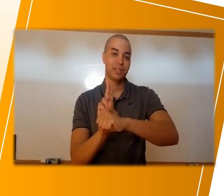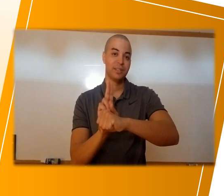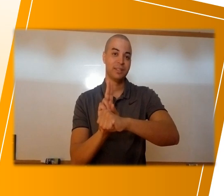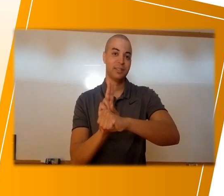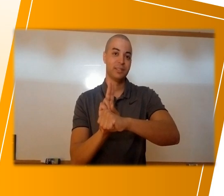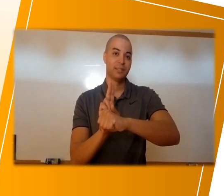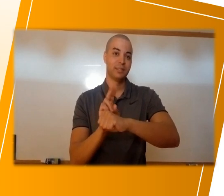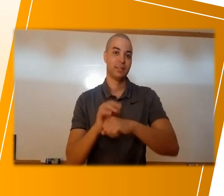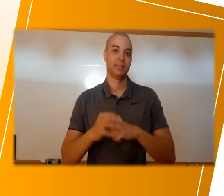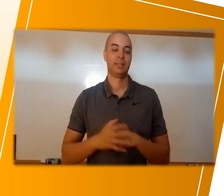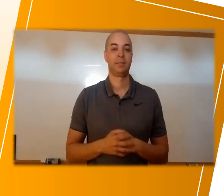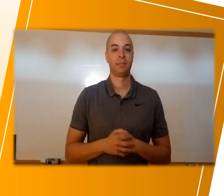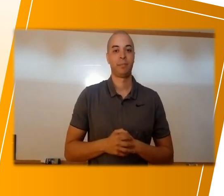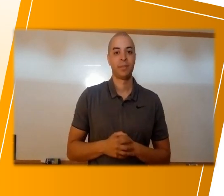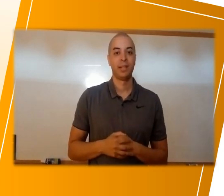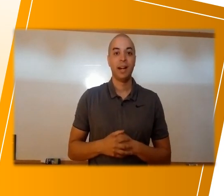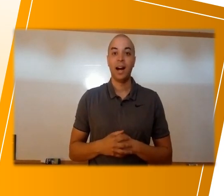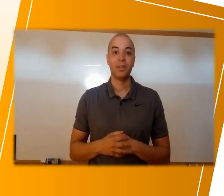use.